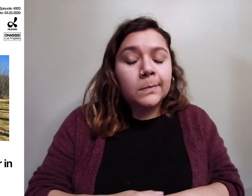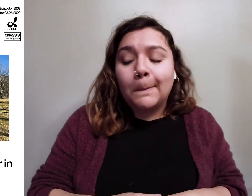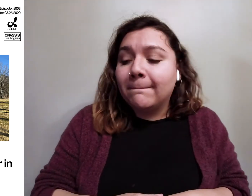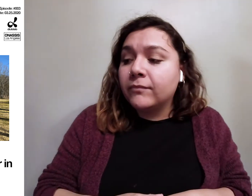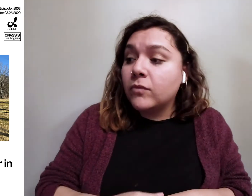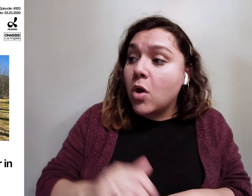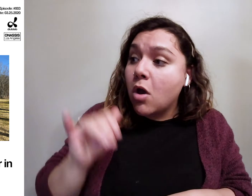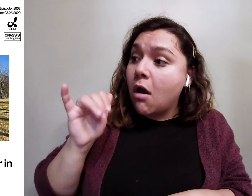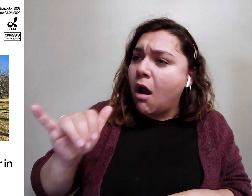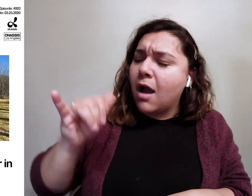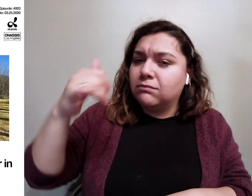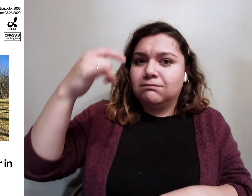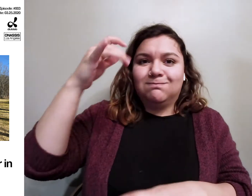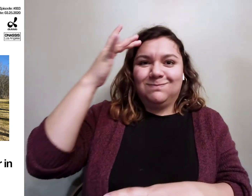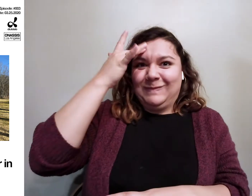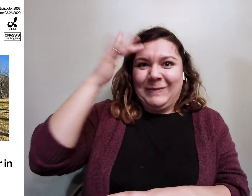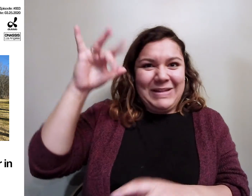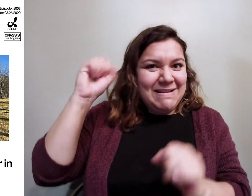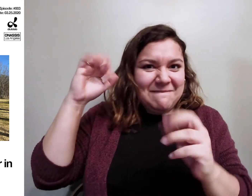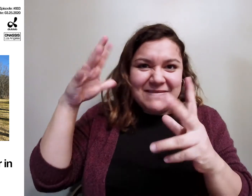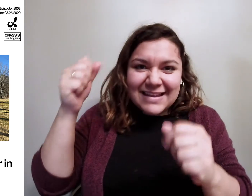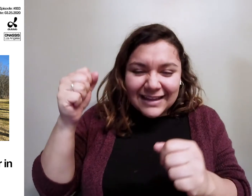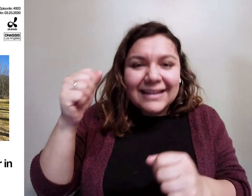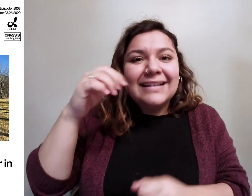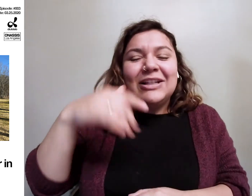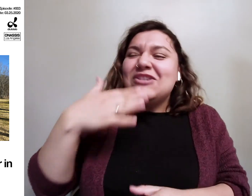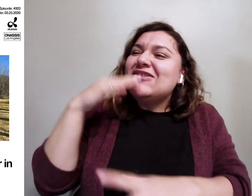Pascal. Keep up the good work.